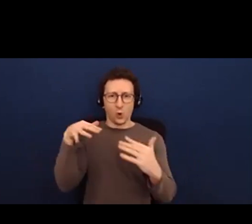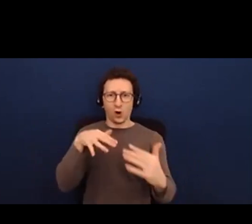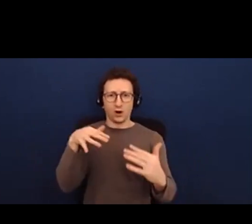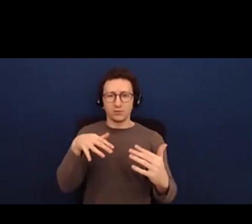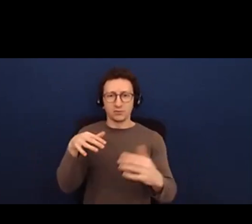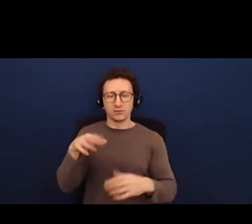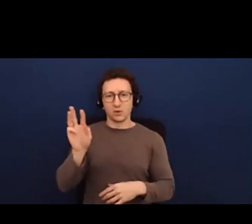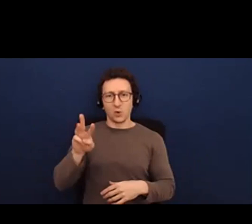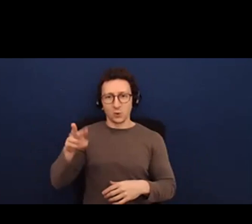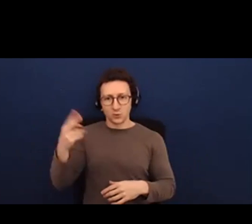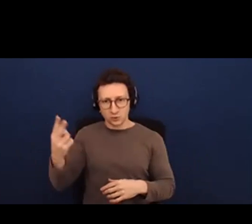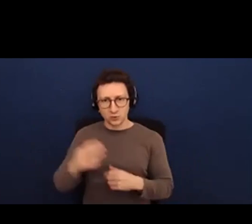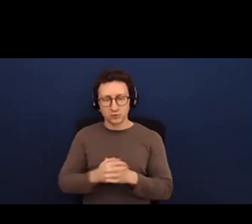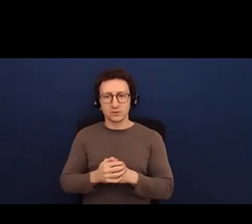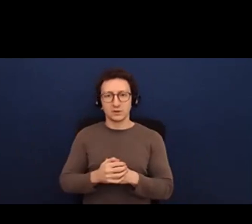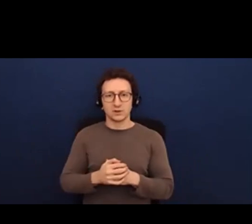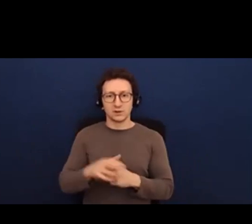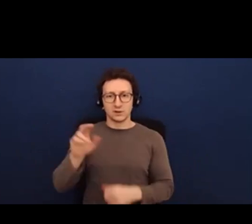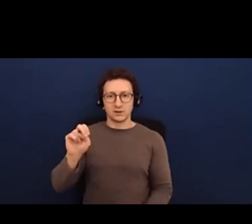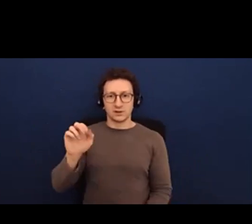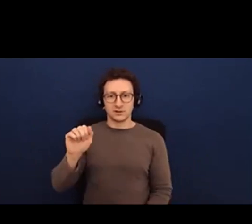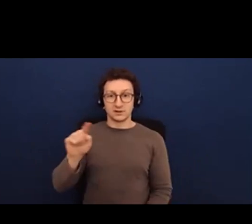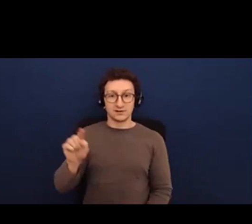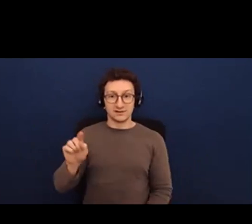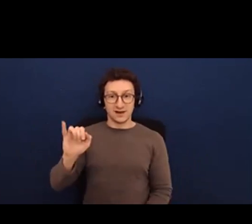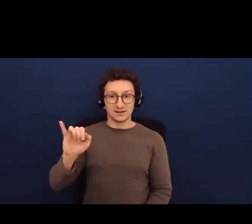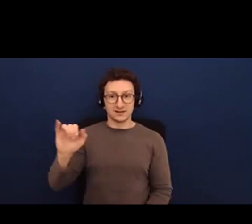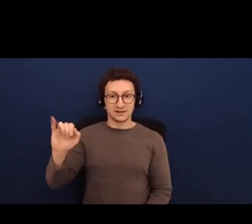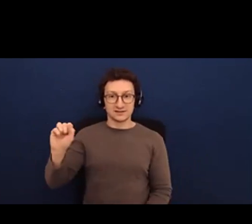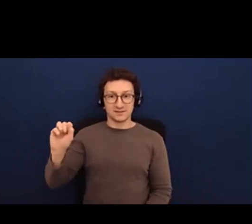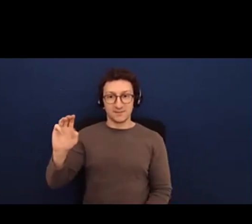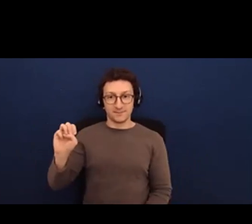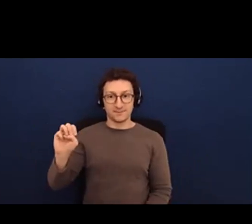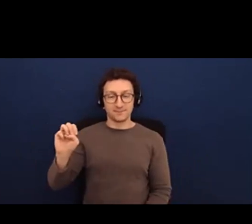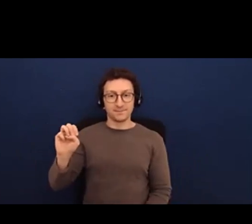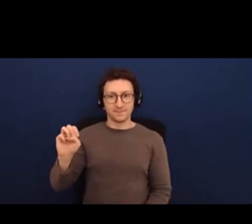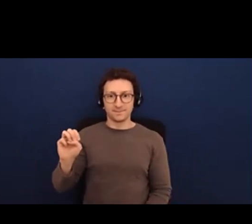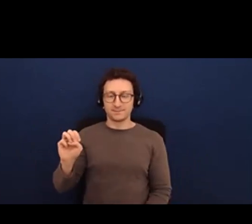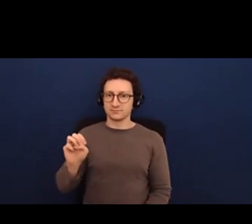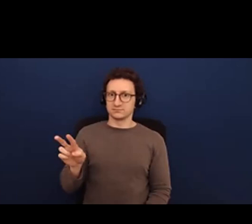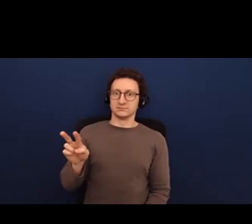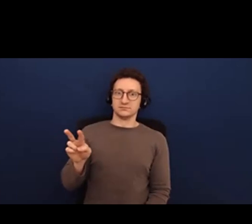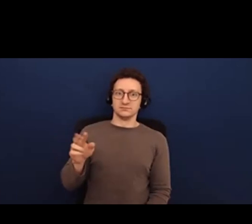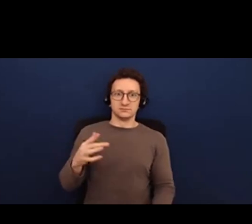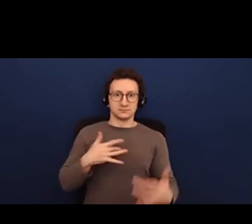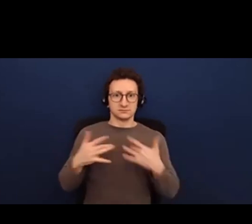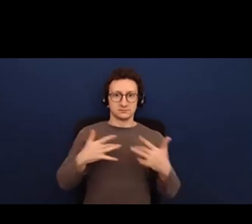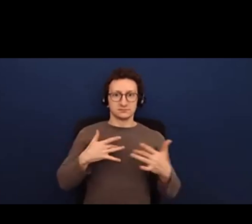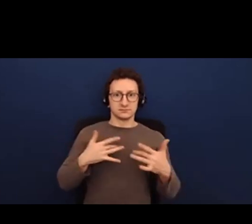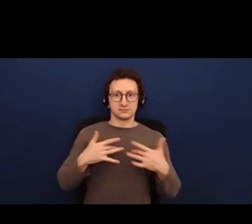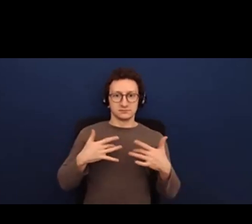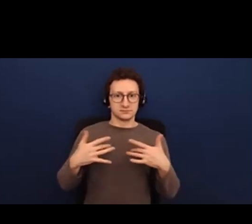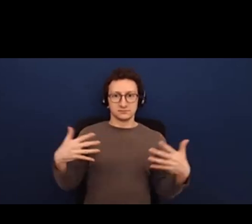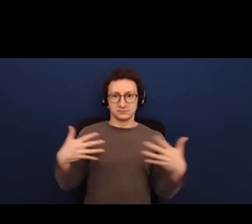and on Nazism. He was very, very concerned about the nature of Nazism because it was a kind